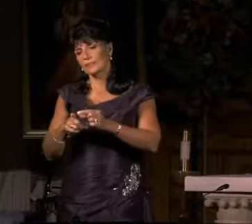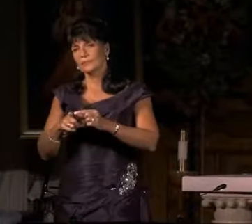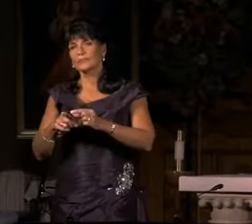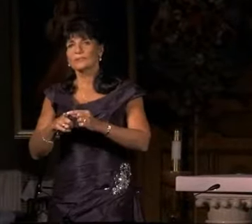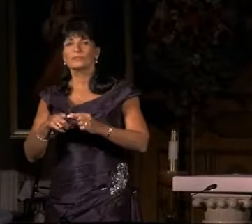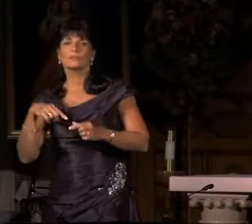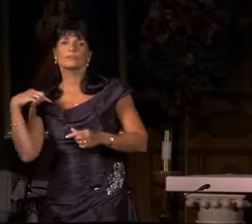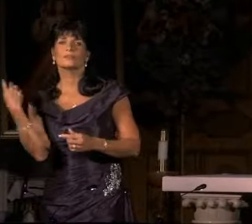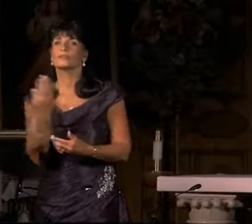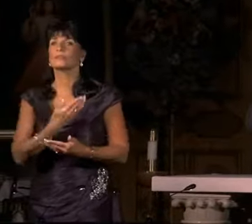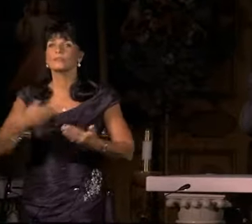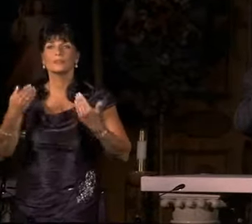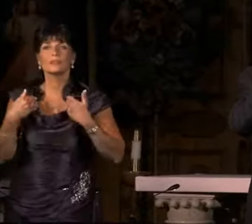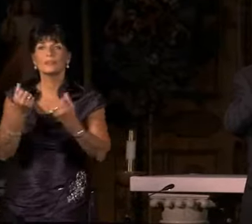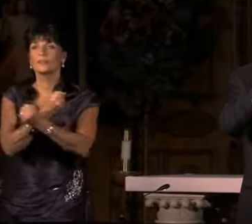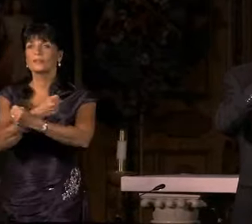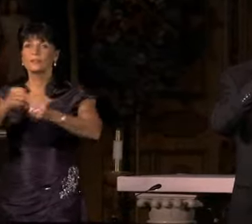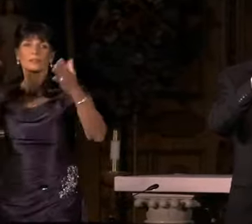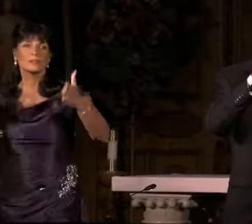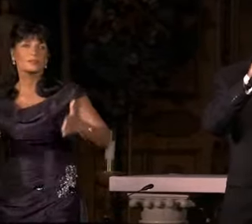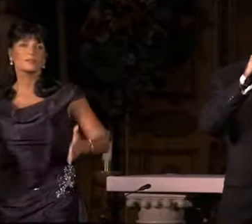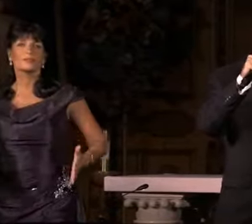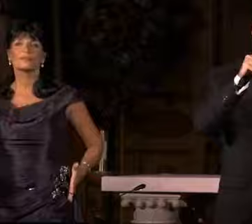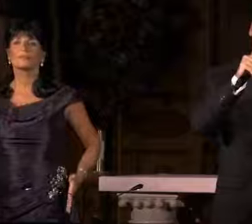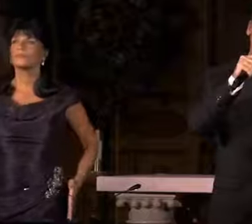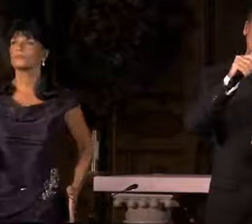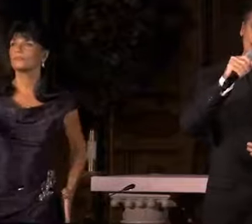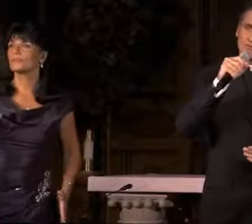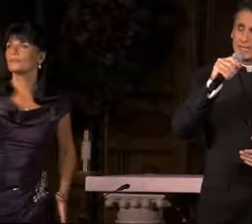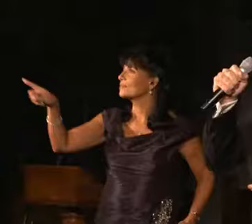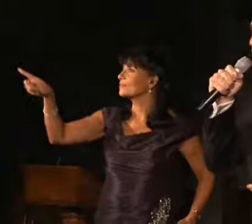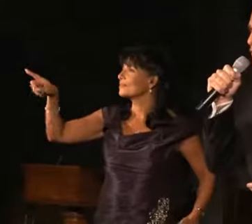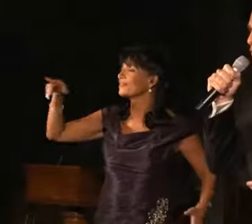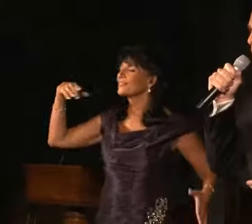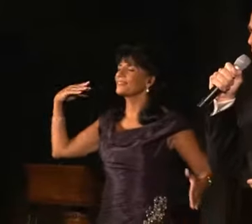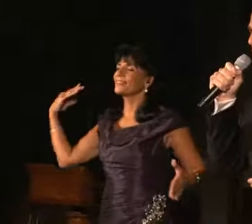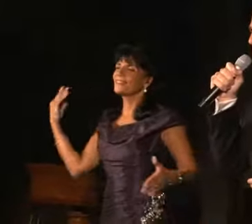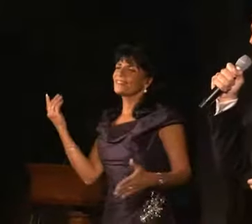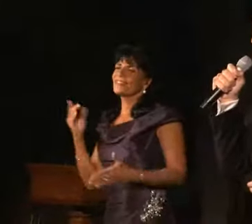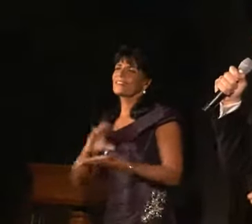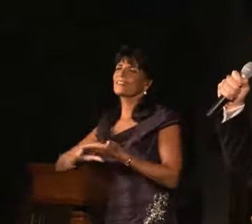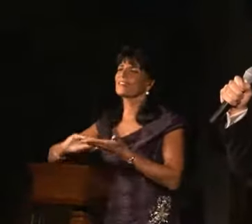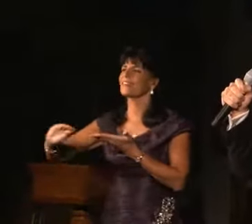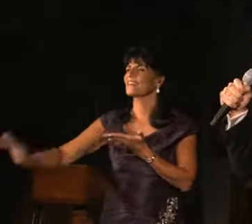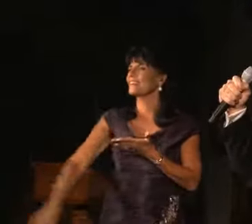a Savior, and He's forgiven you.